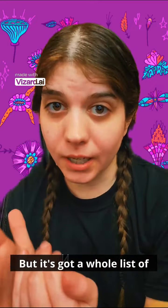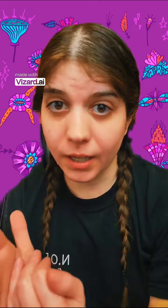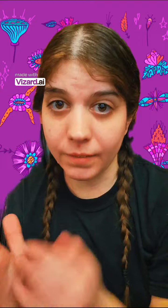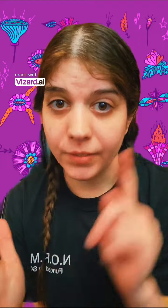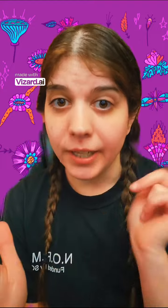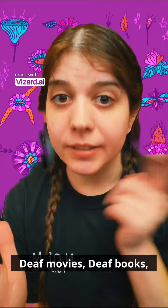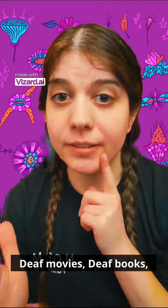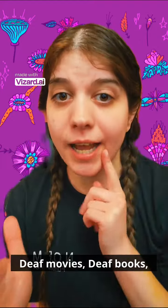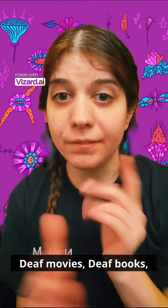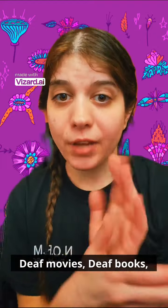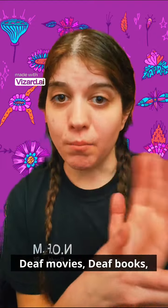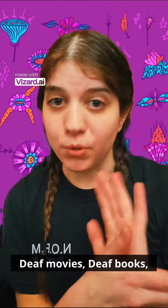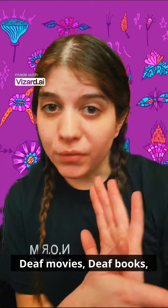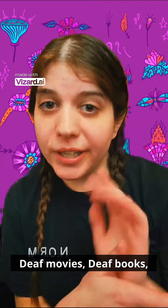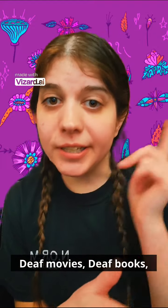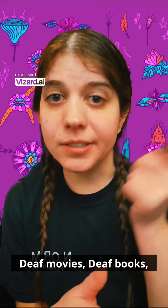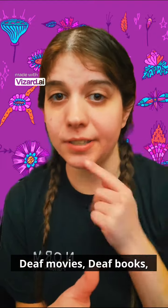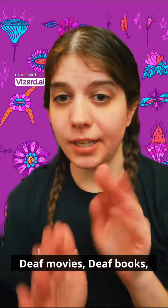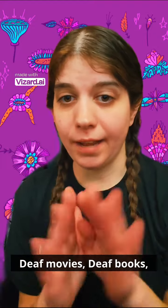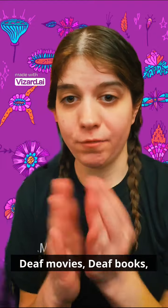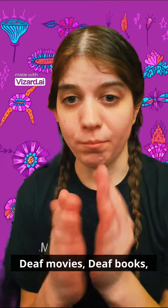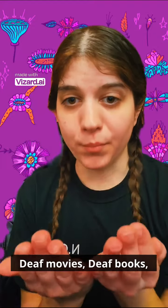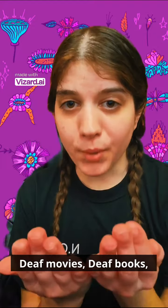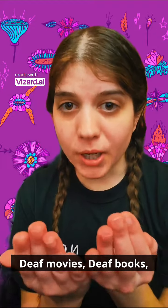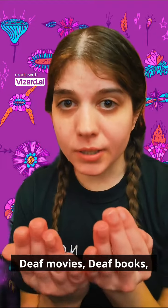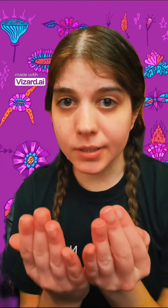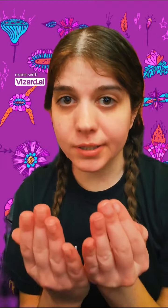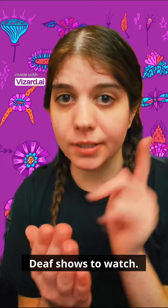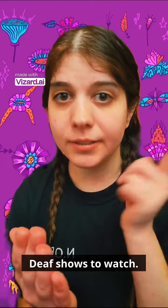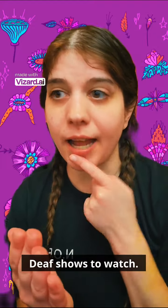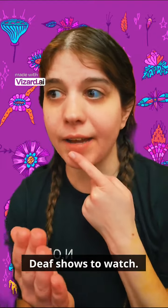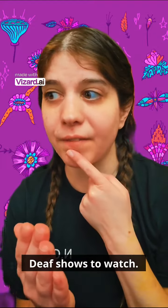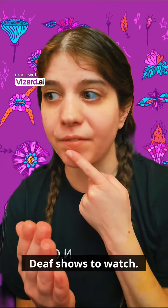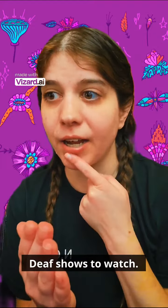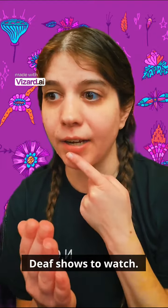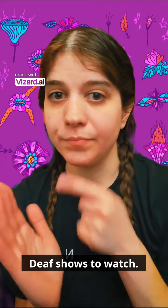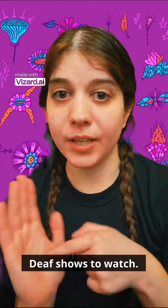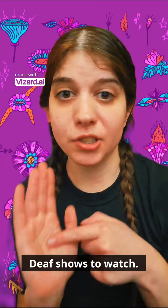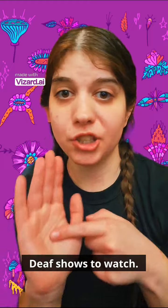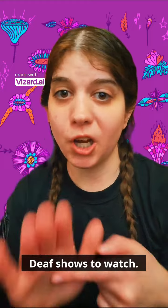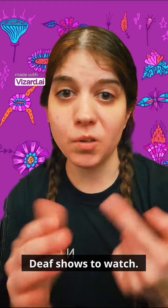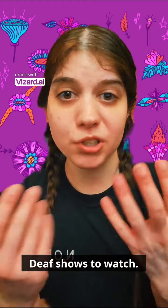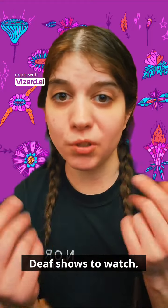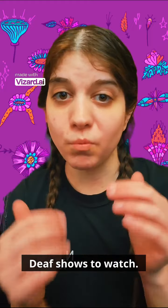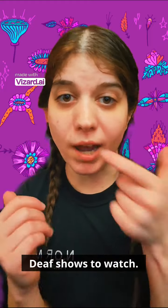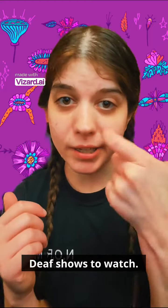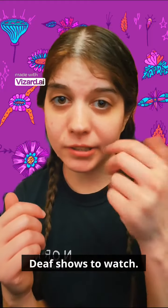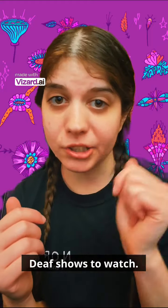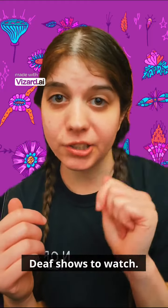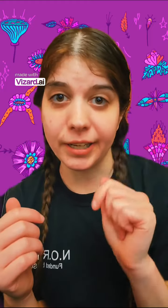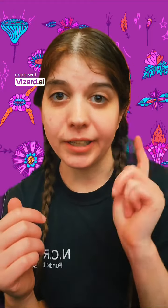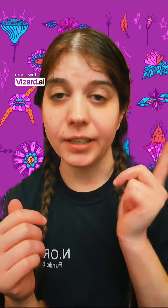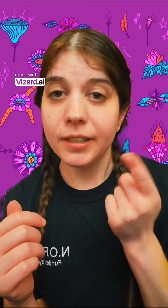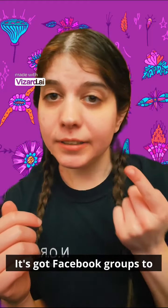of deaf movies, deaf books, deaf shows to watch. Like, it's